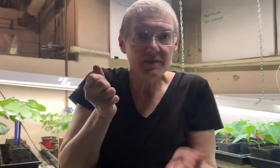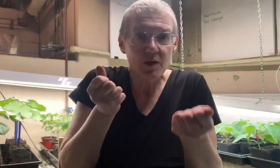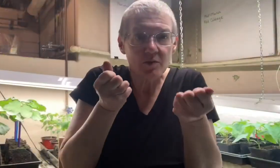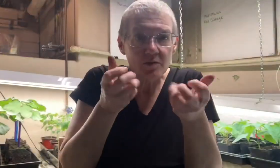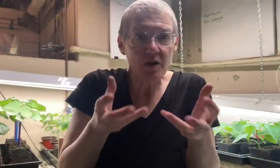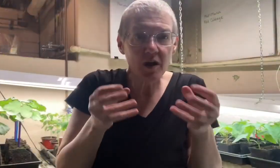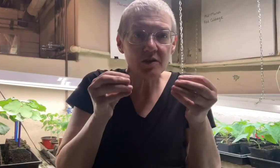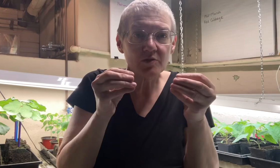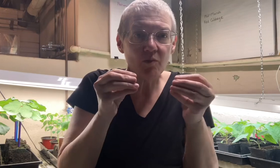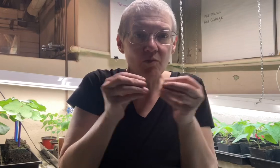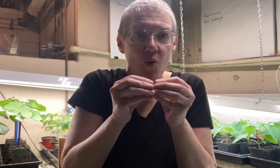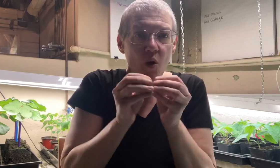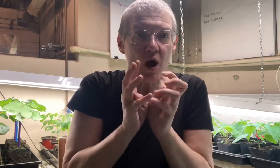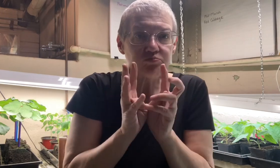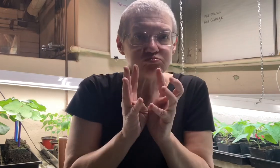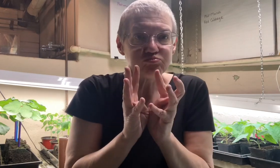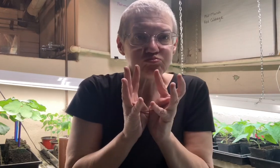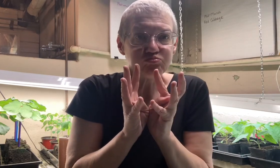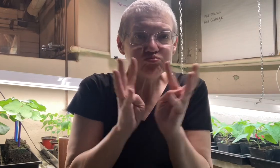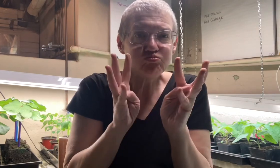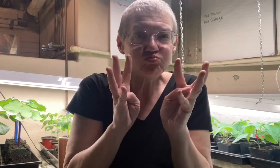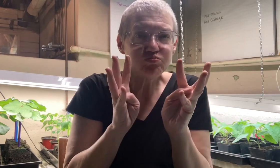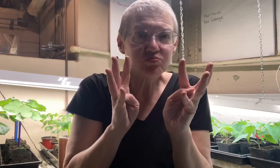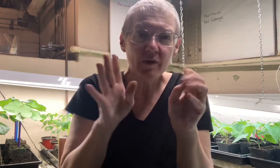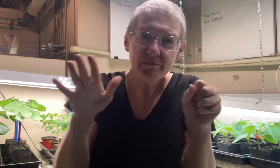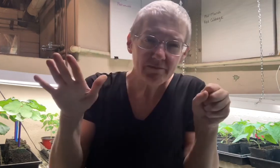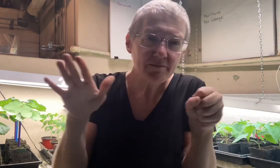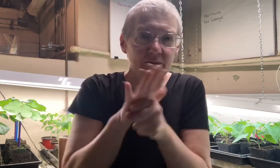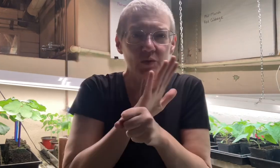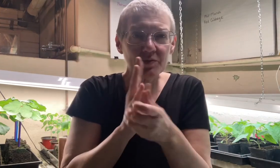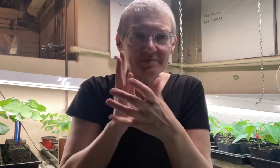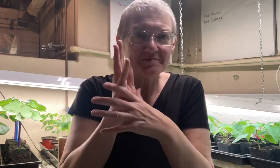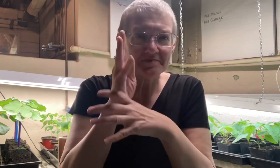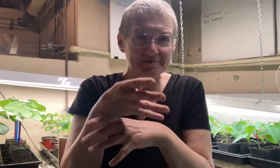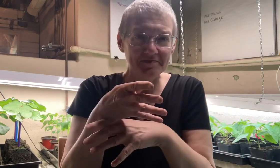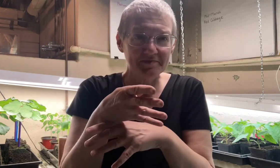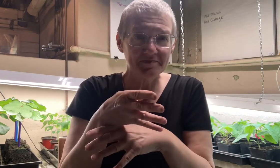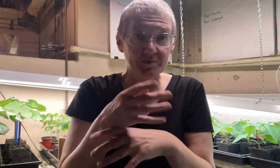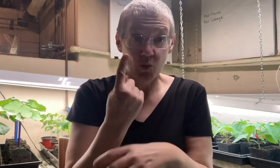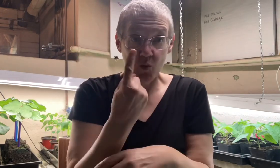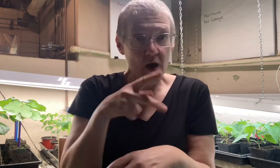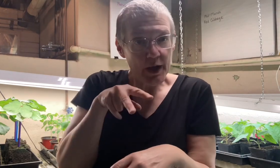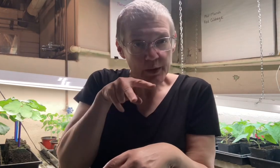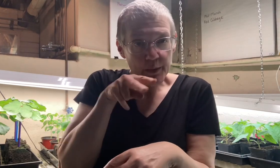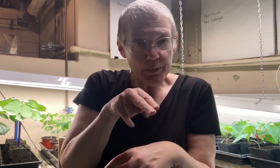And this is going to cause it to bush out, making a fuller plant.